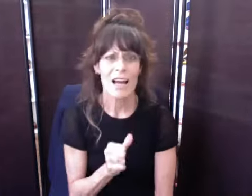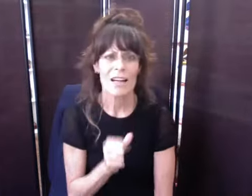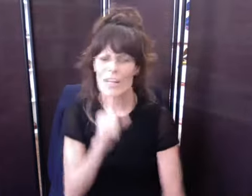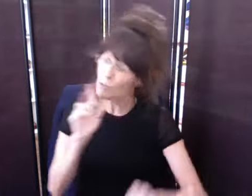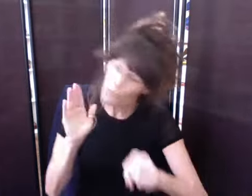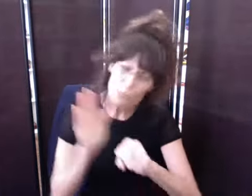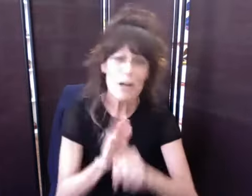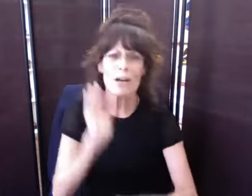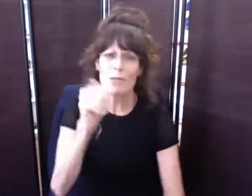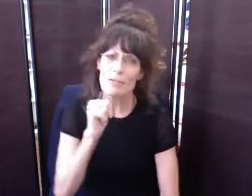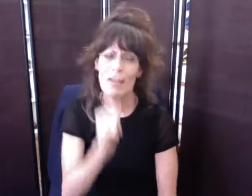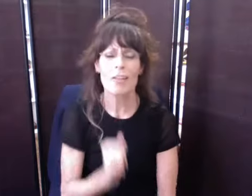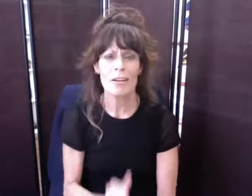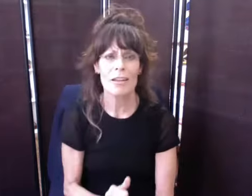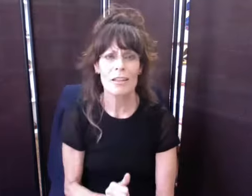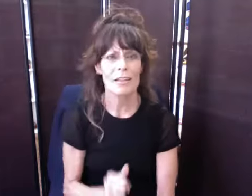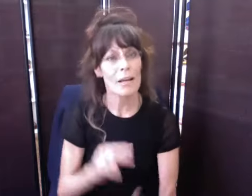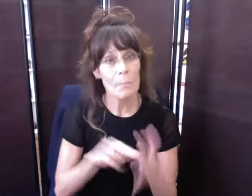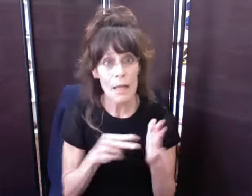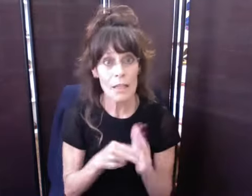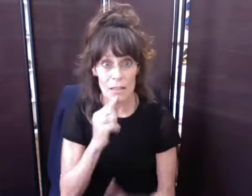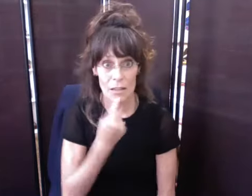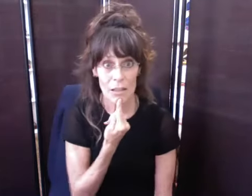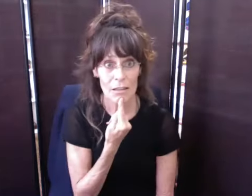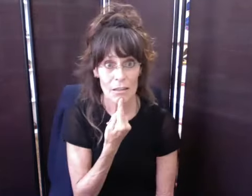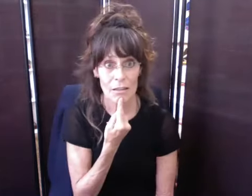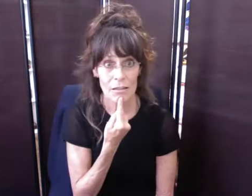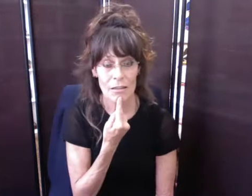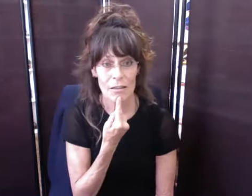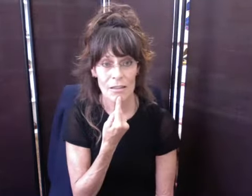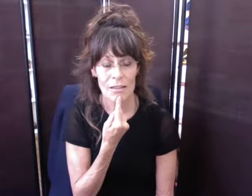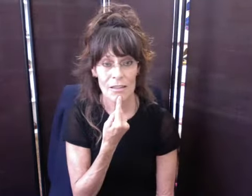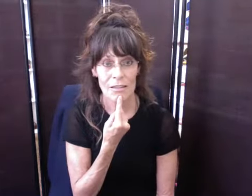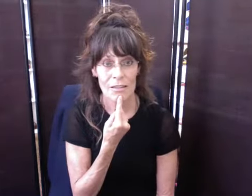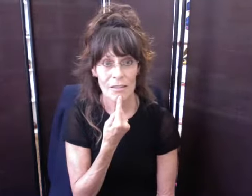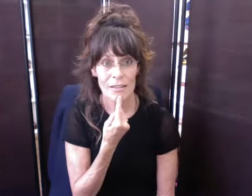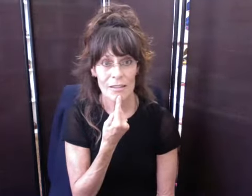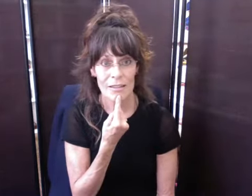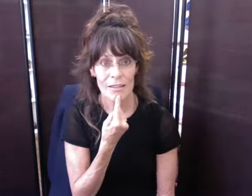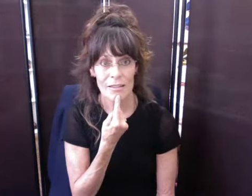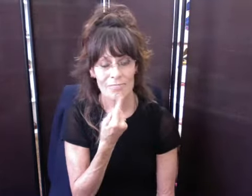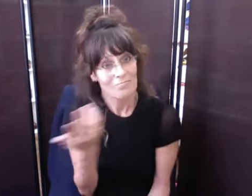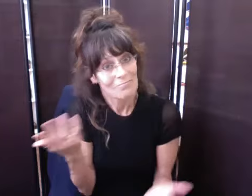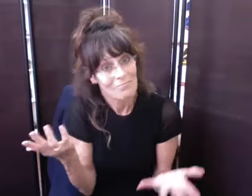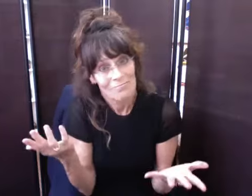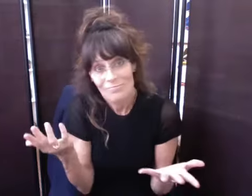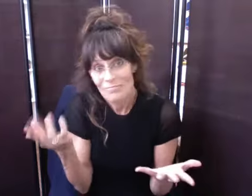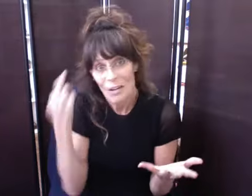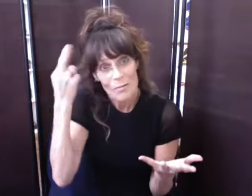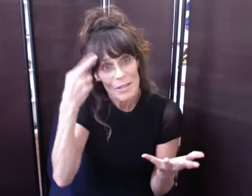won't happen again. And I meant it. And yet, somehow, for some reason, when this head